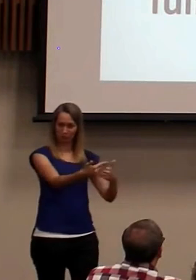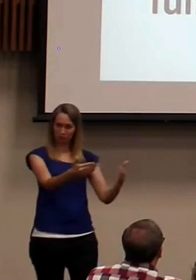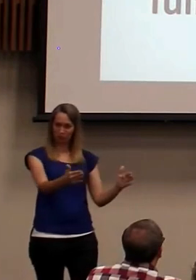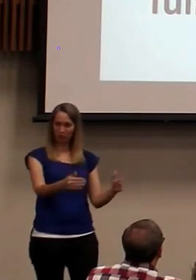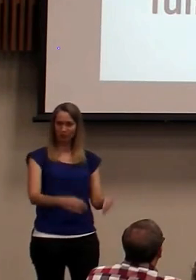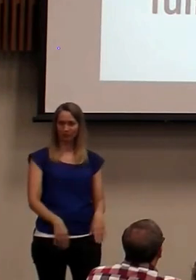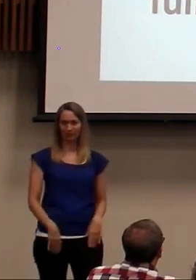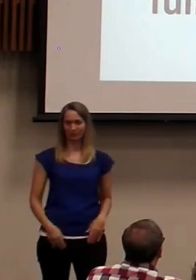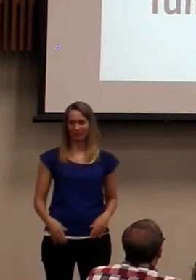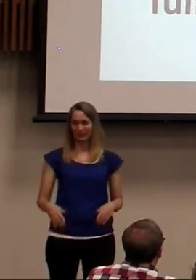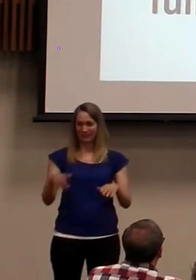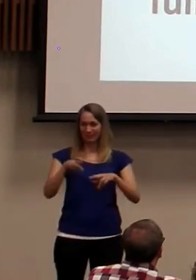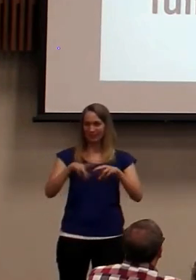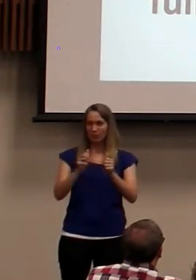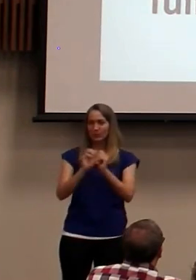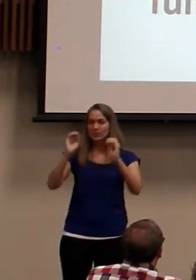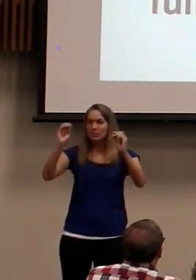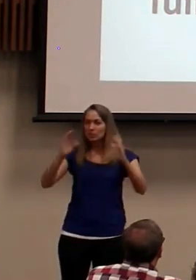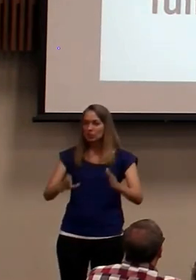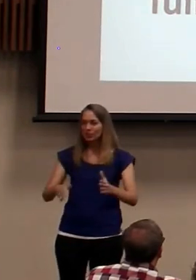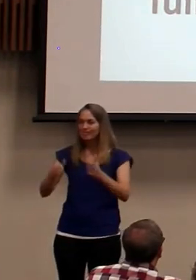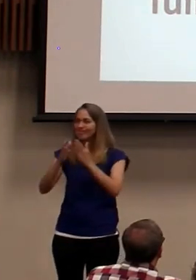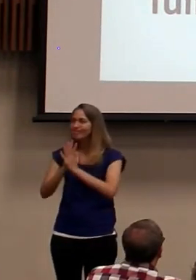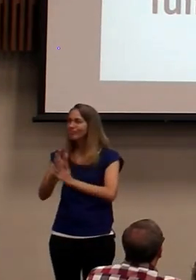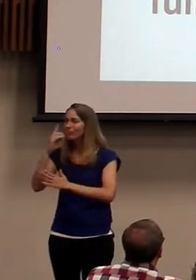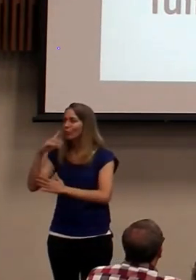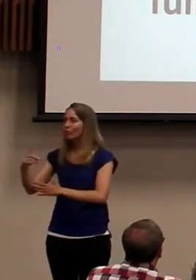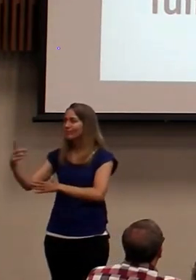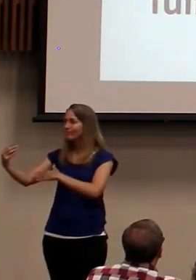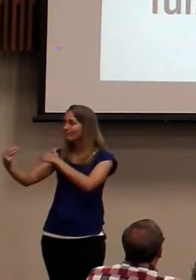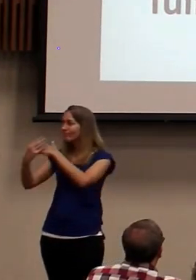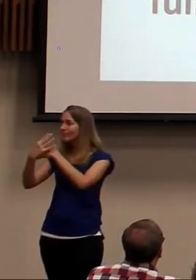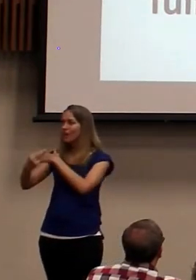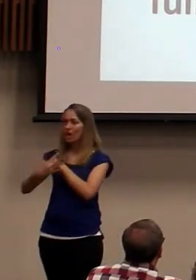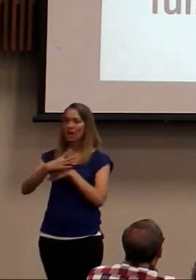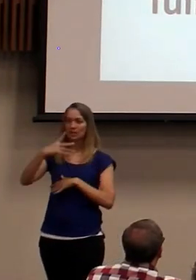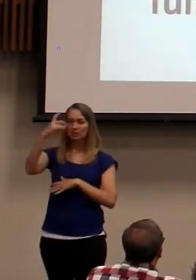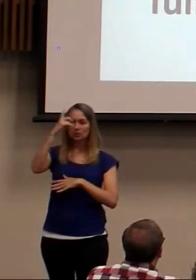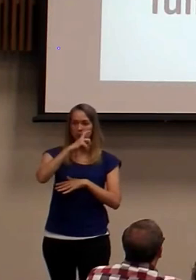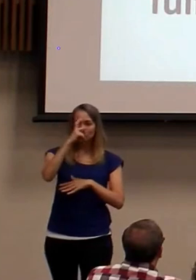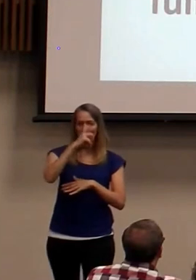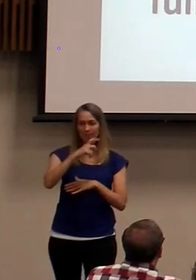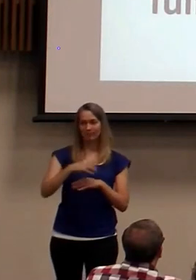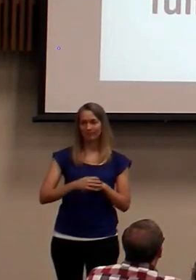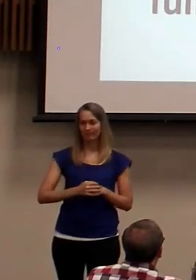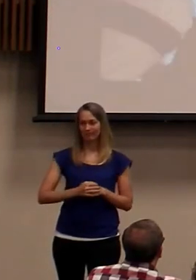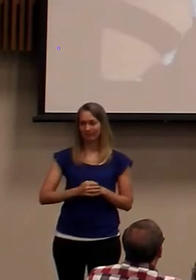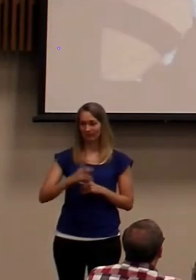wisdom, just as so many have and just as so many of you will do.